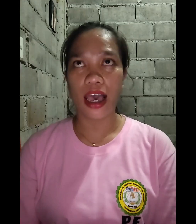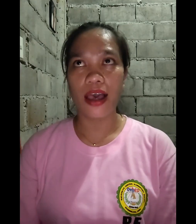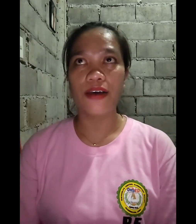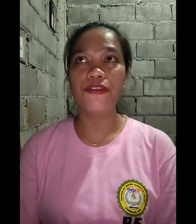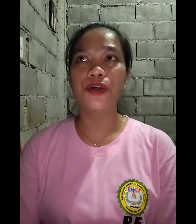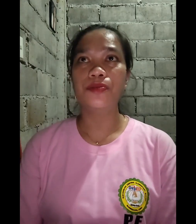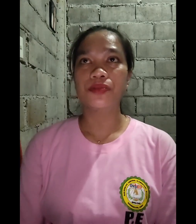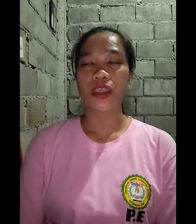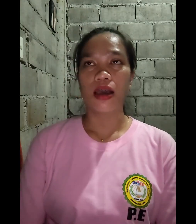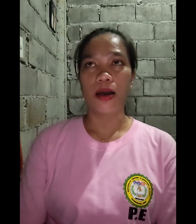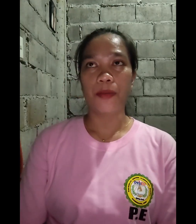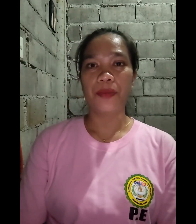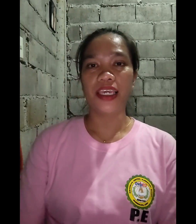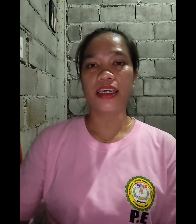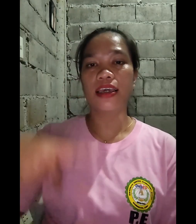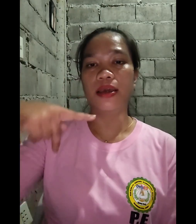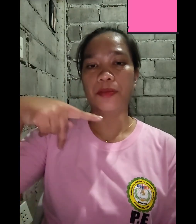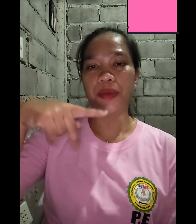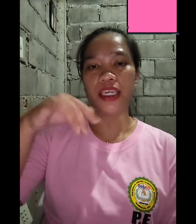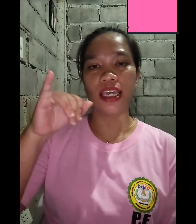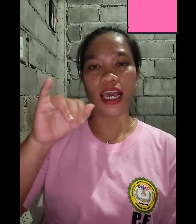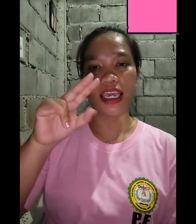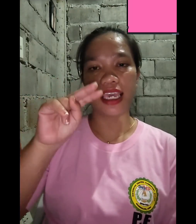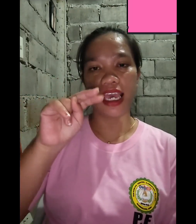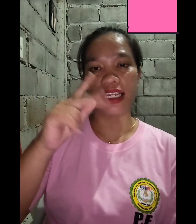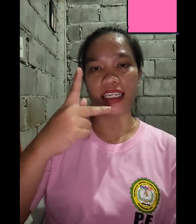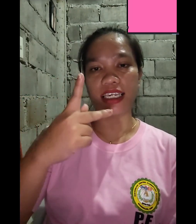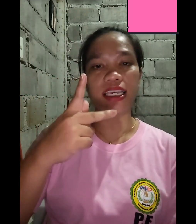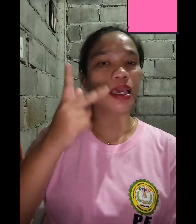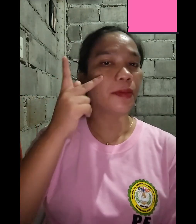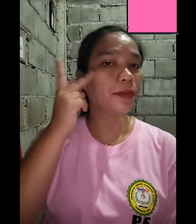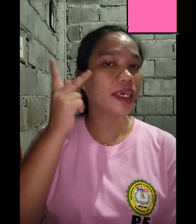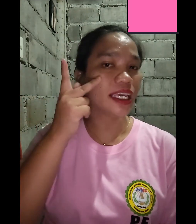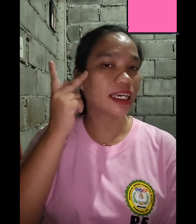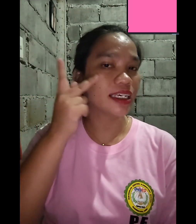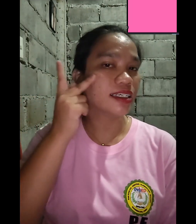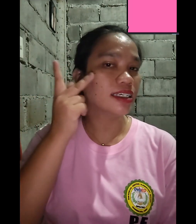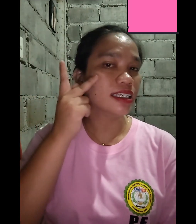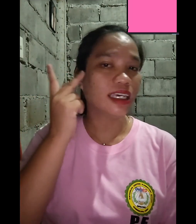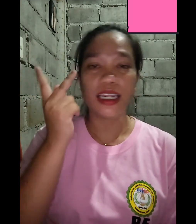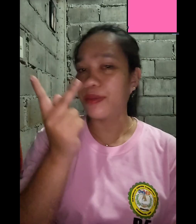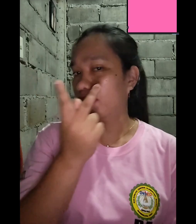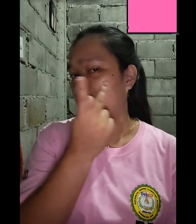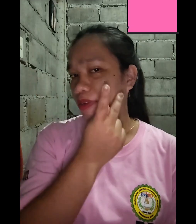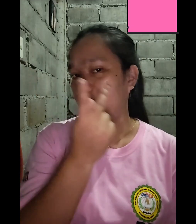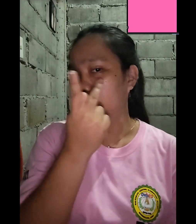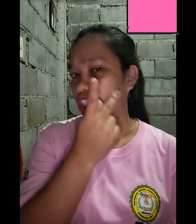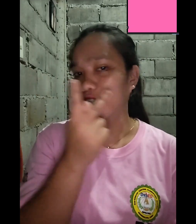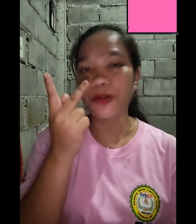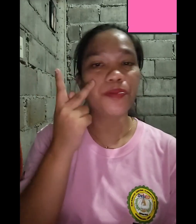have pink. P-I-N-K, pink. Nabitang sa foundation no pink.